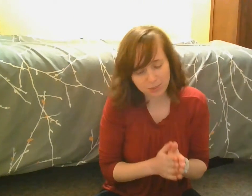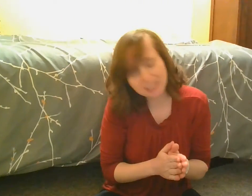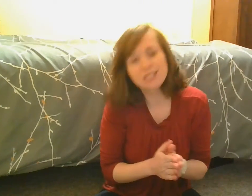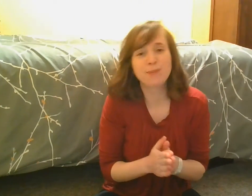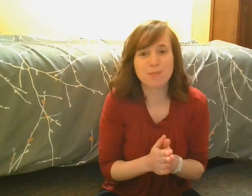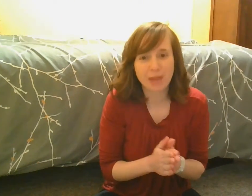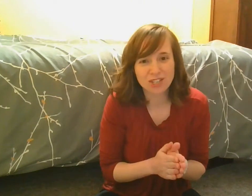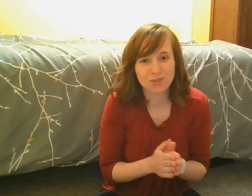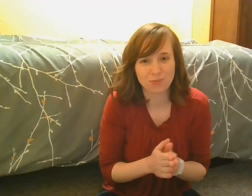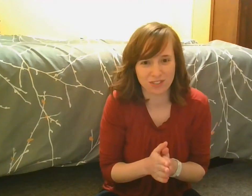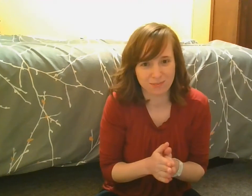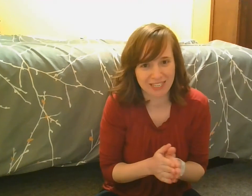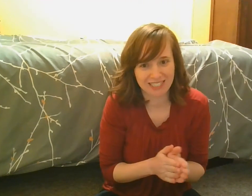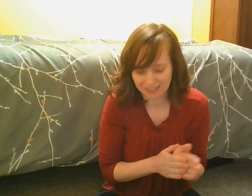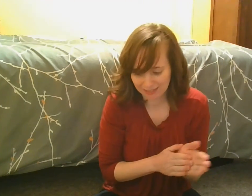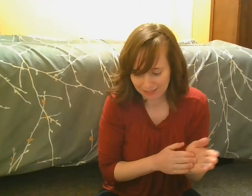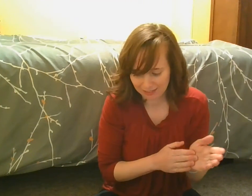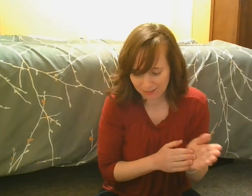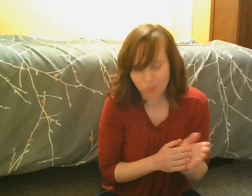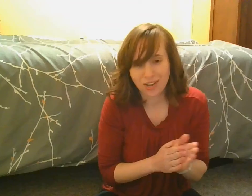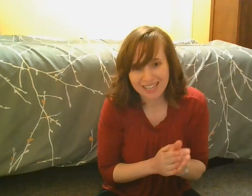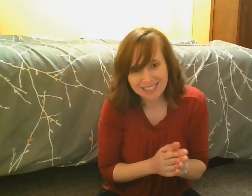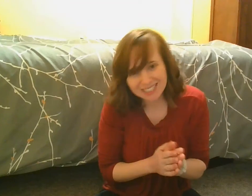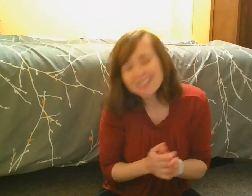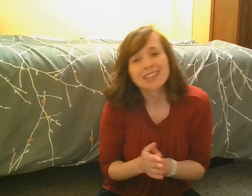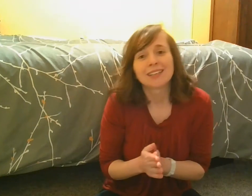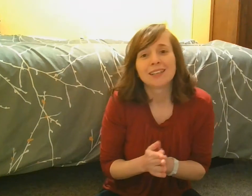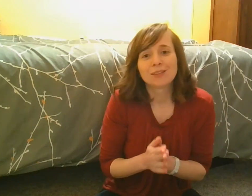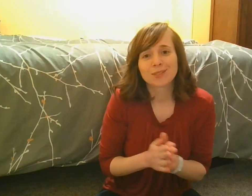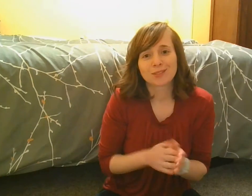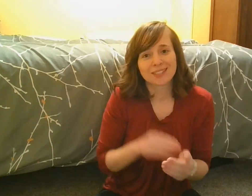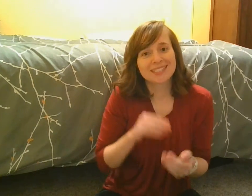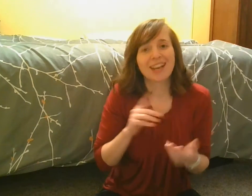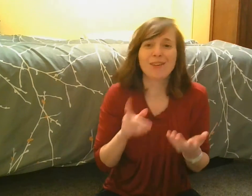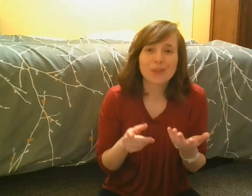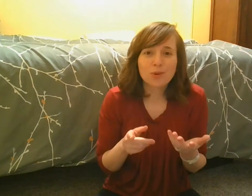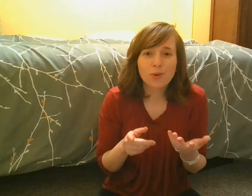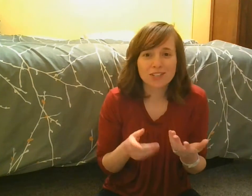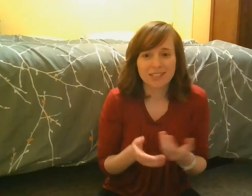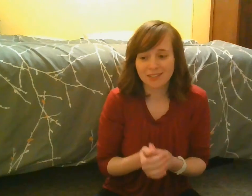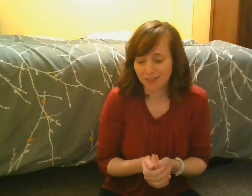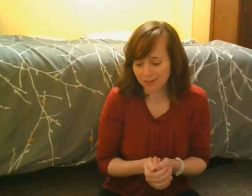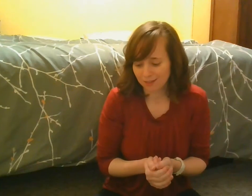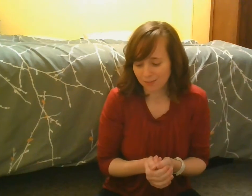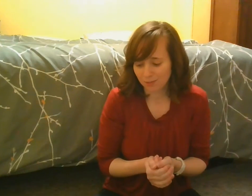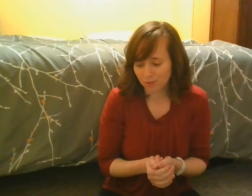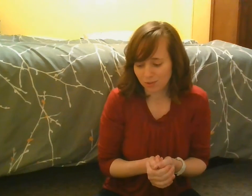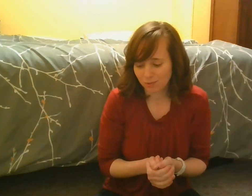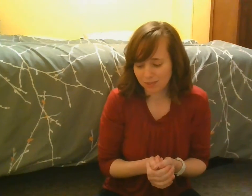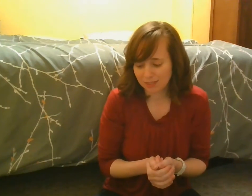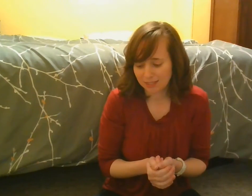please be patient with me. Okay. So that's kind of like a question. So you would say